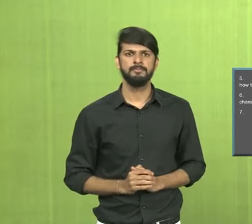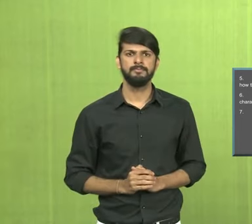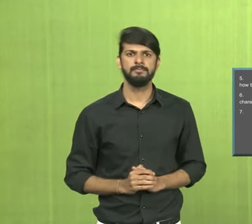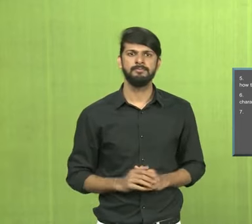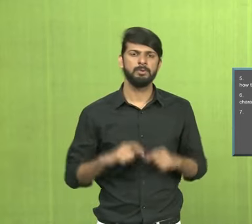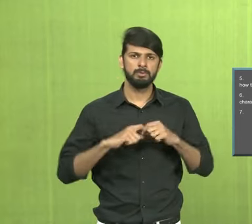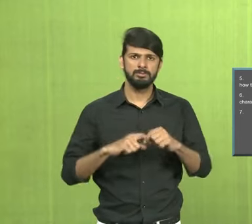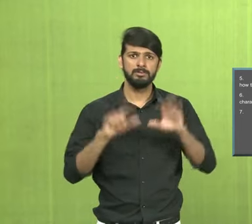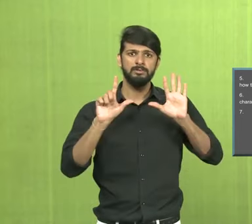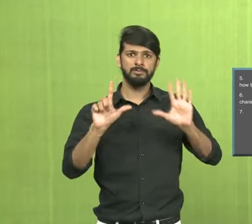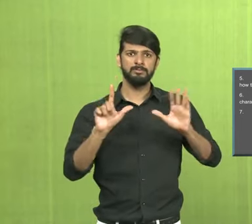subjects.